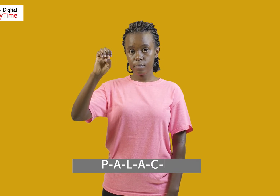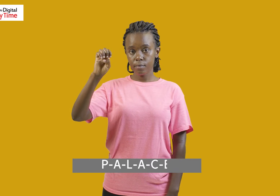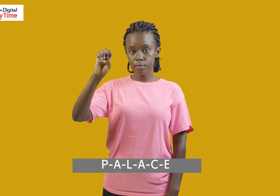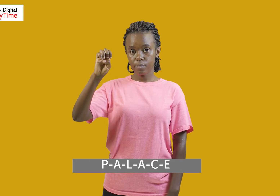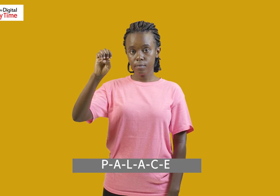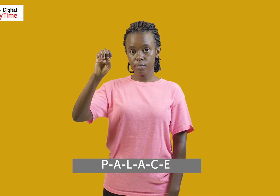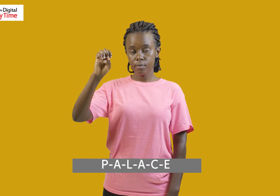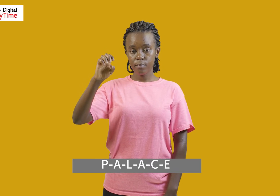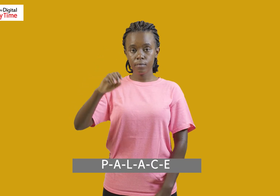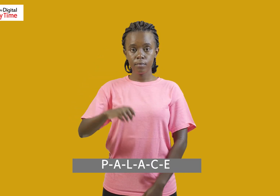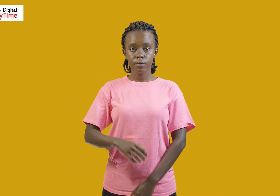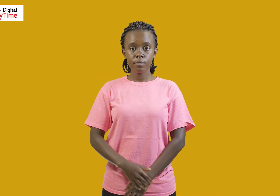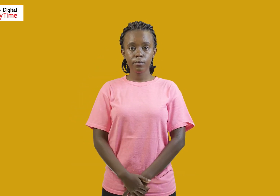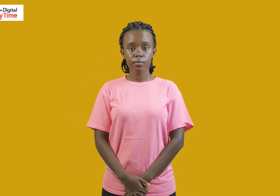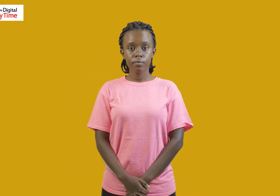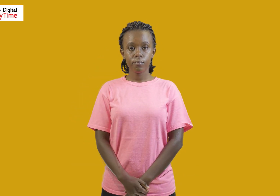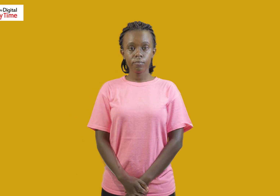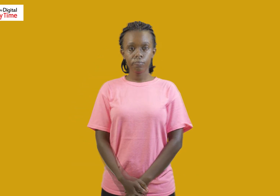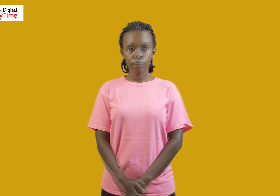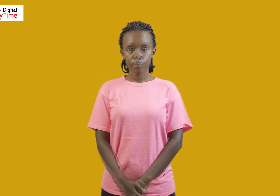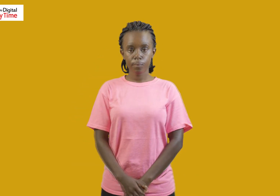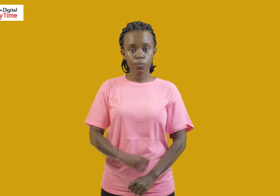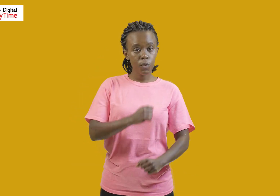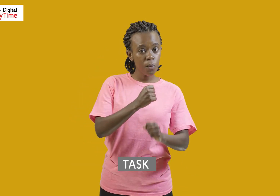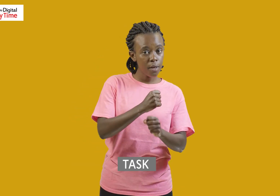C E.